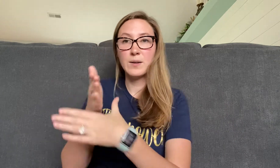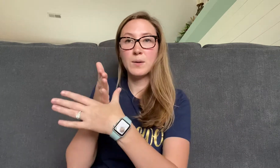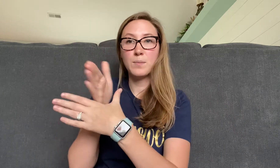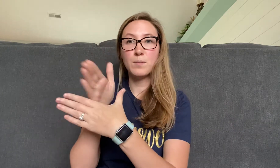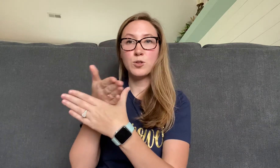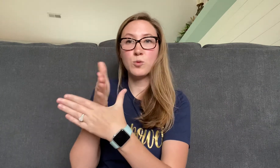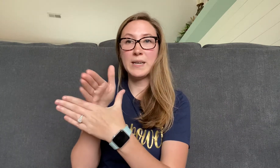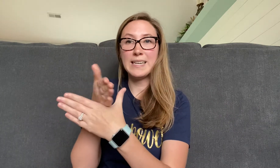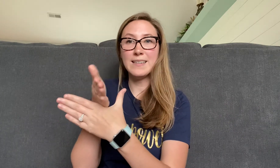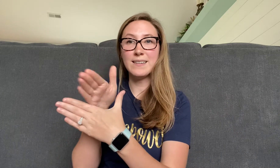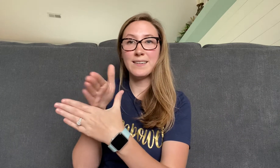Between.